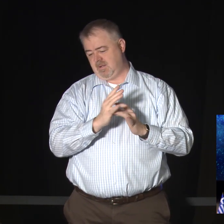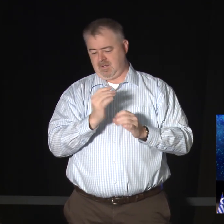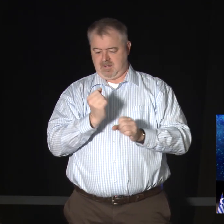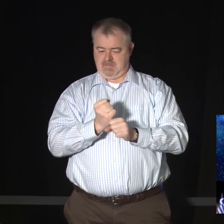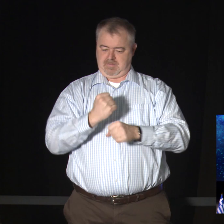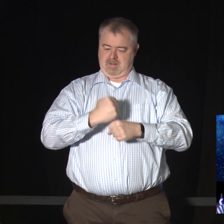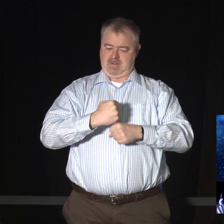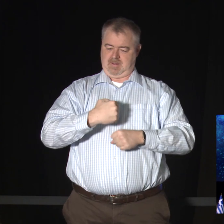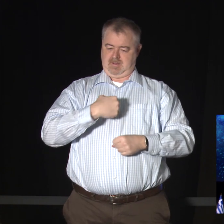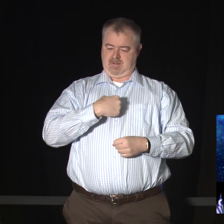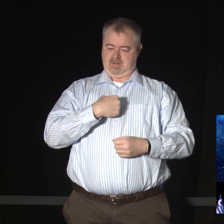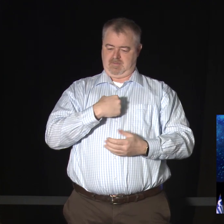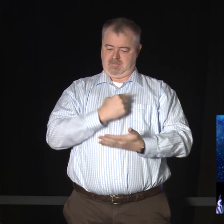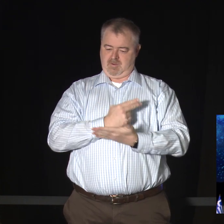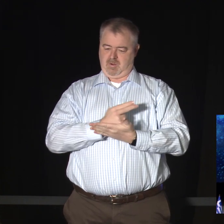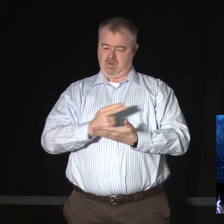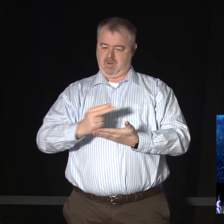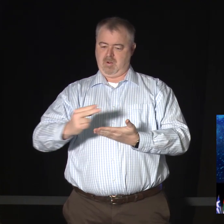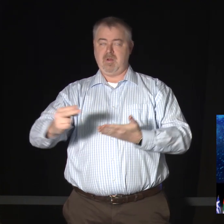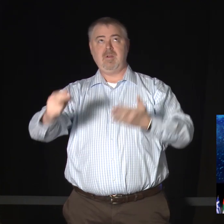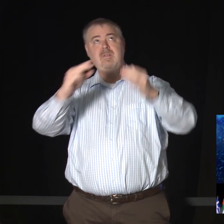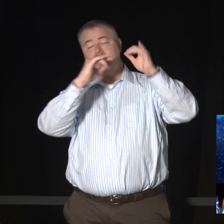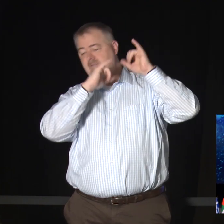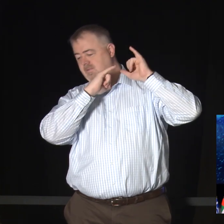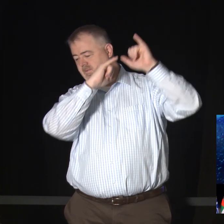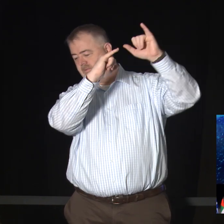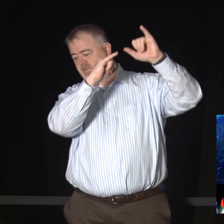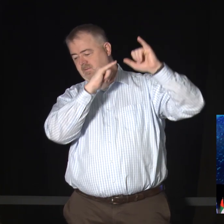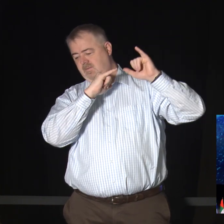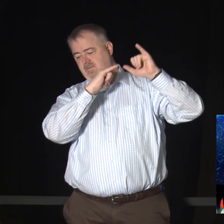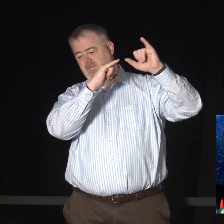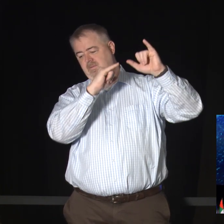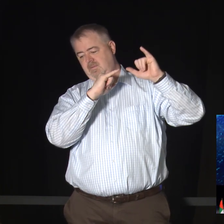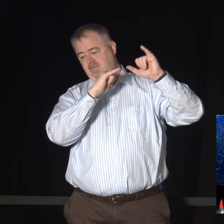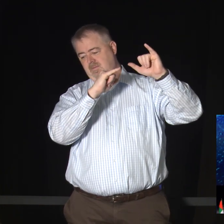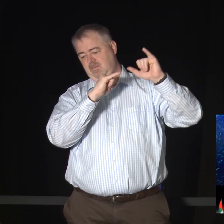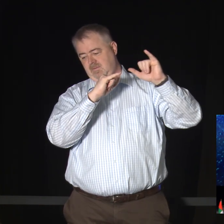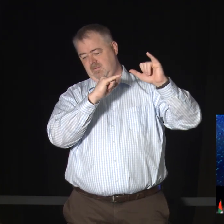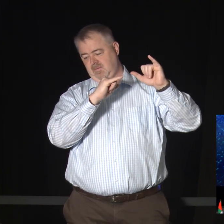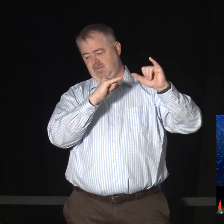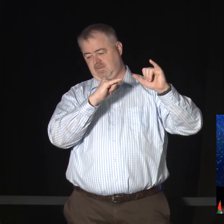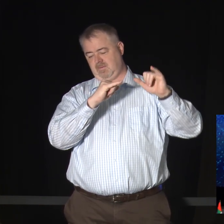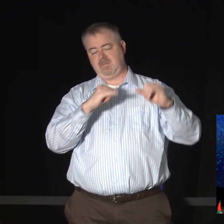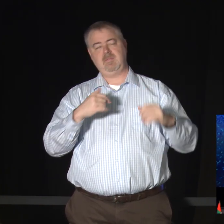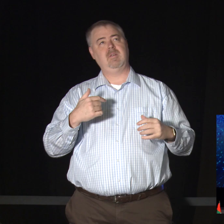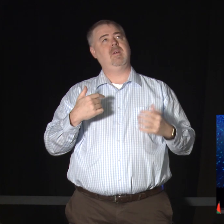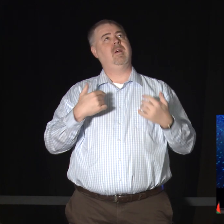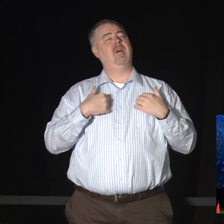Jesus. Make me holy as He is.